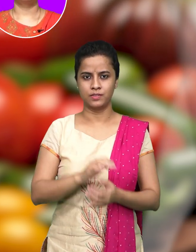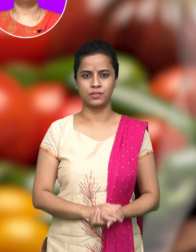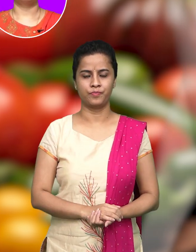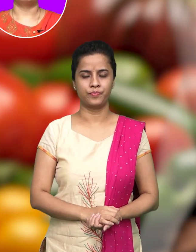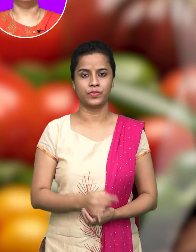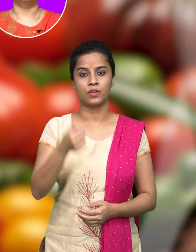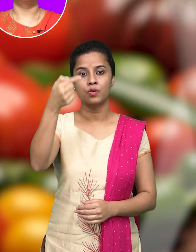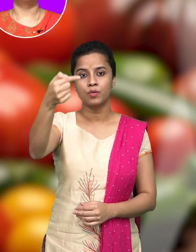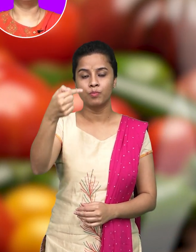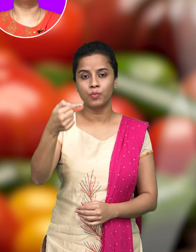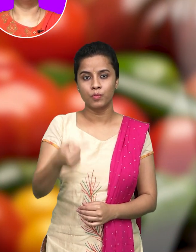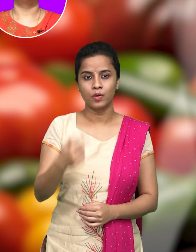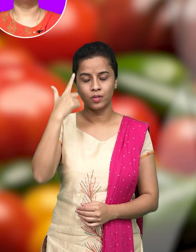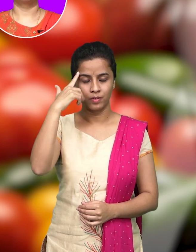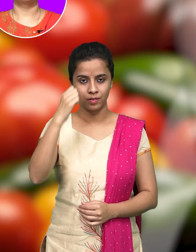Points to remember.